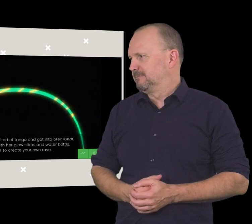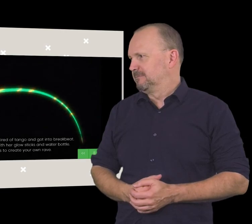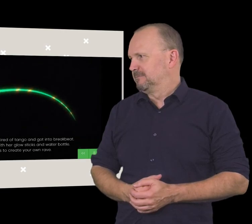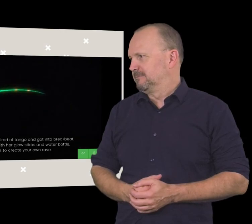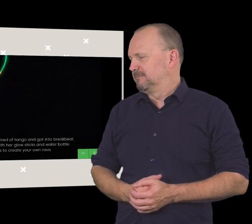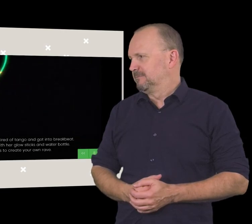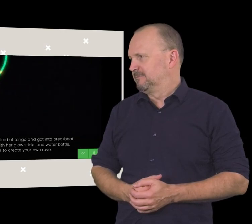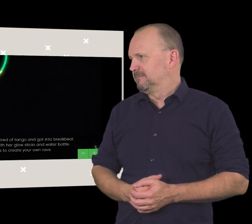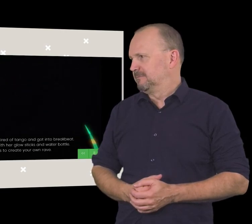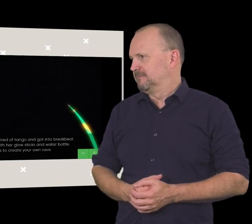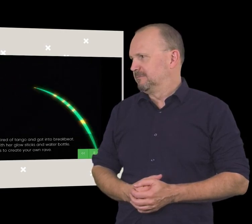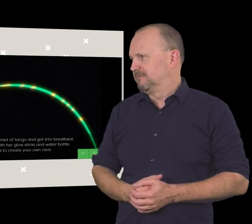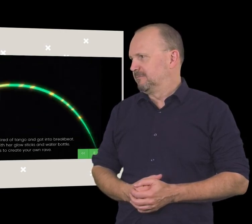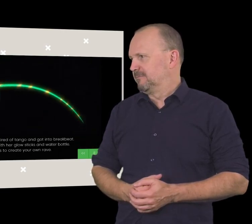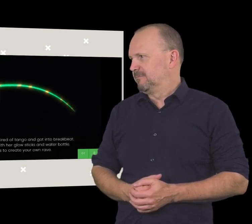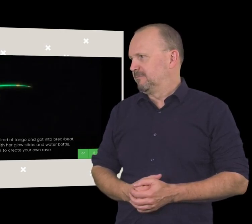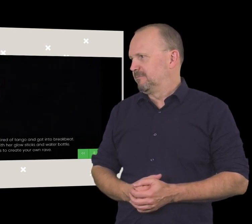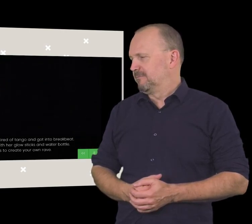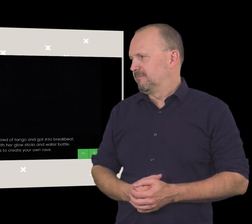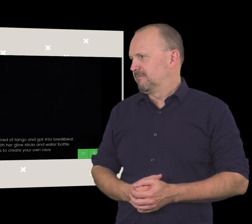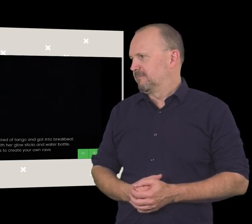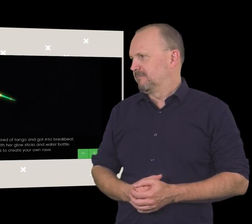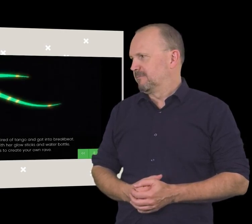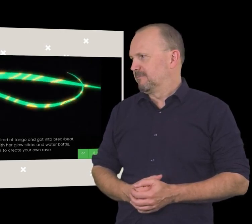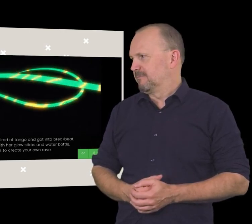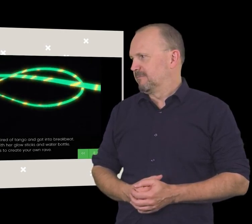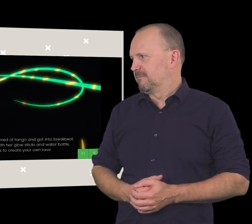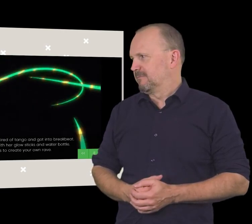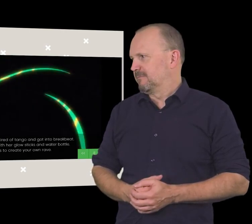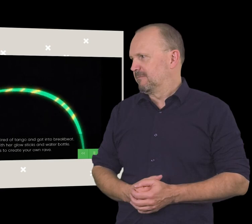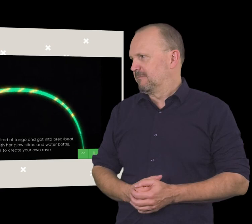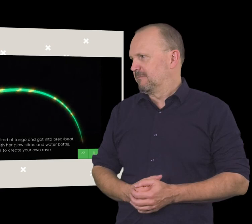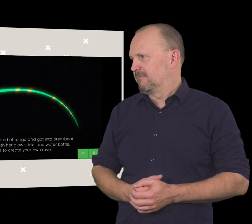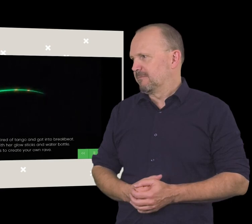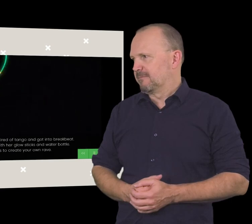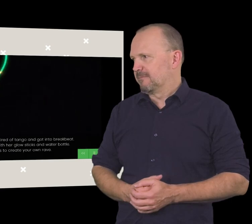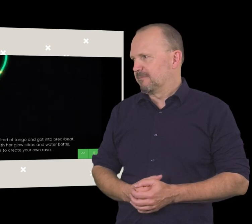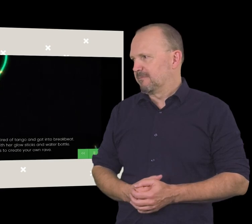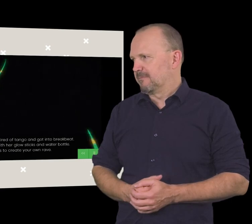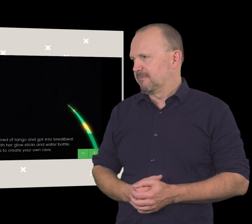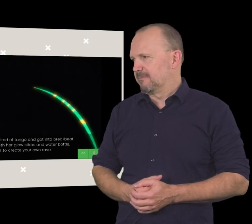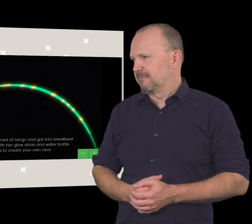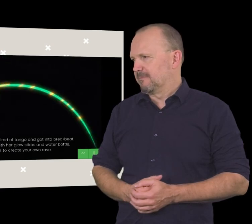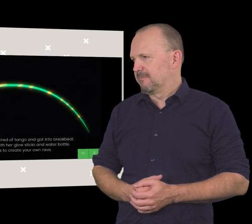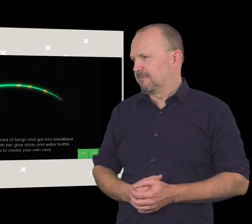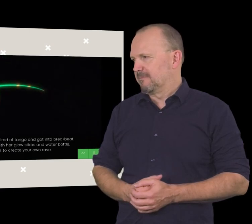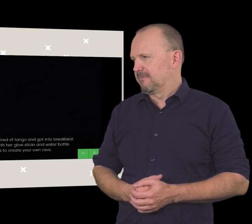And we're going to beautiful Namazali.